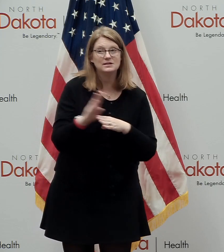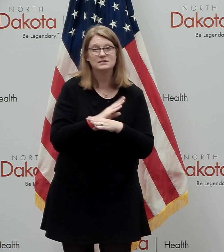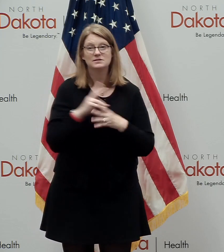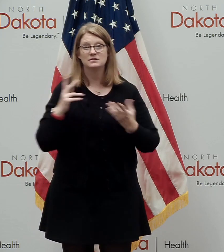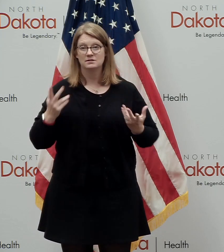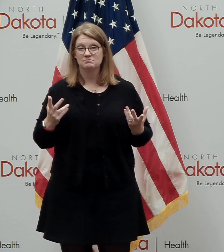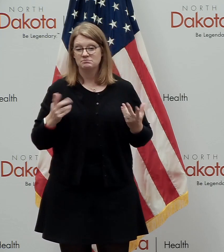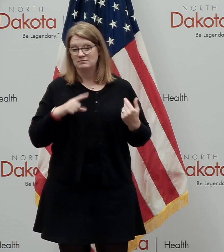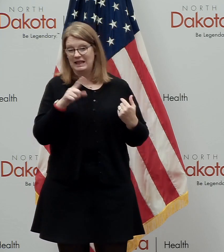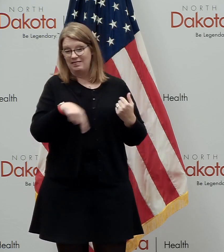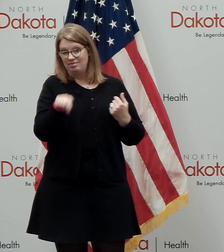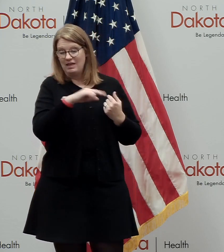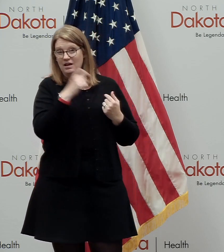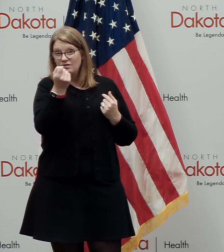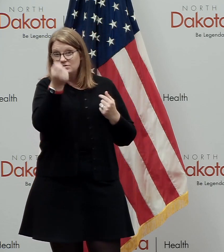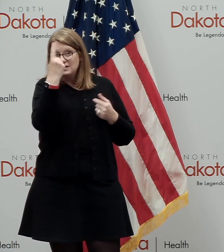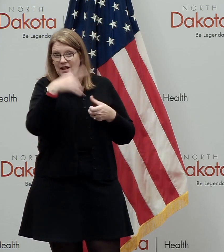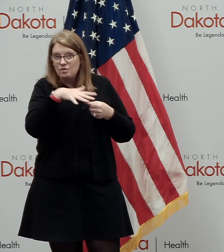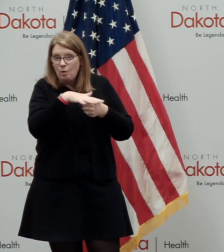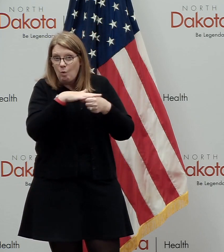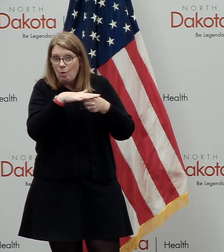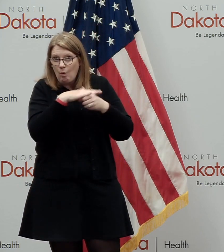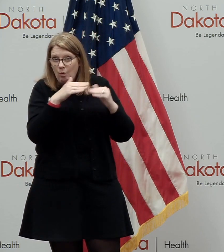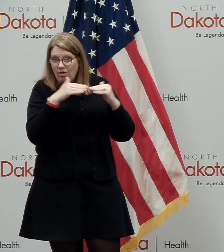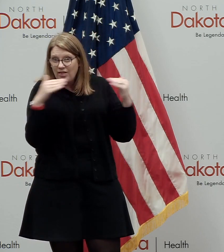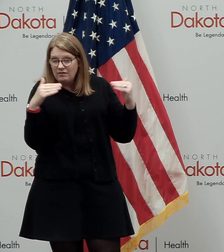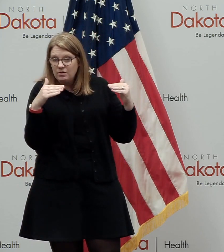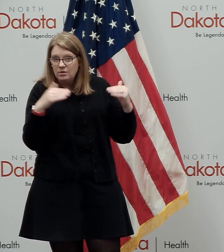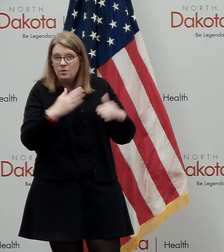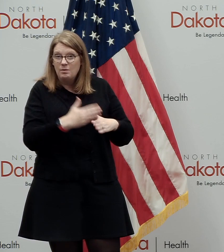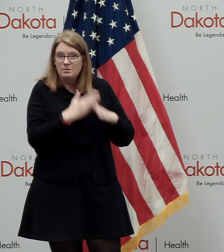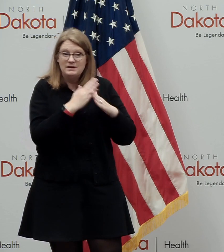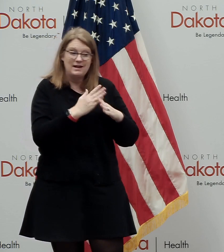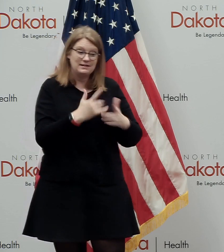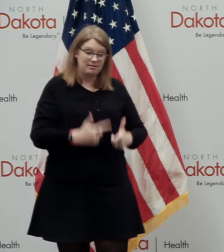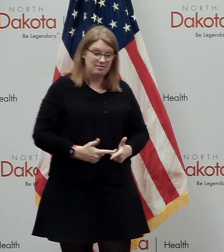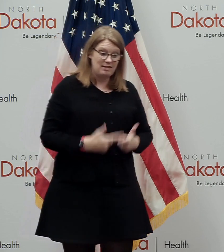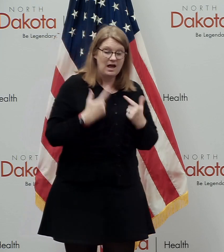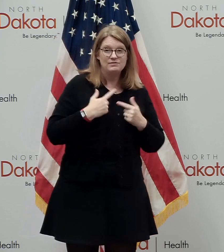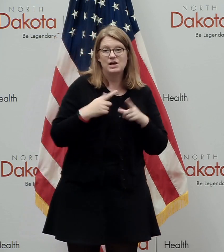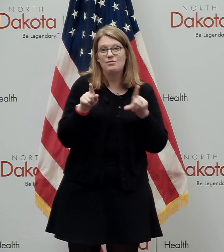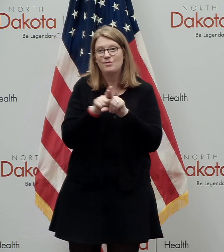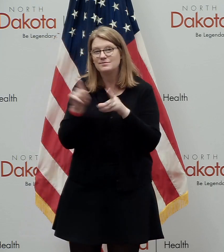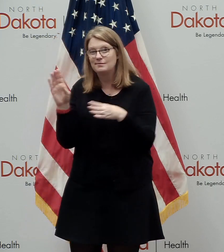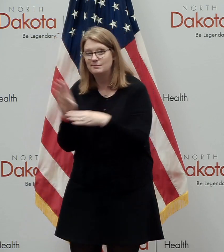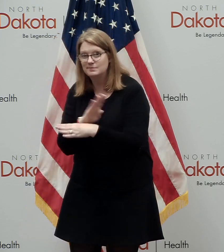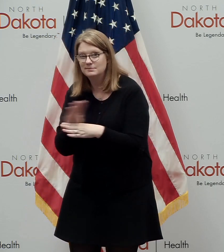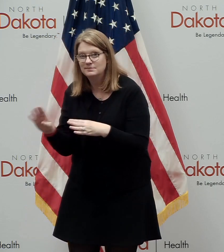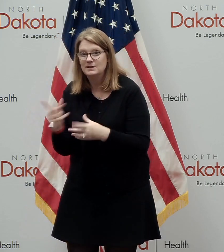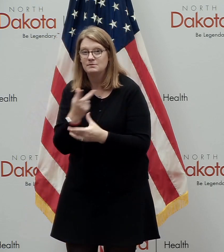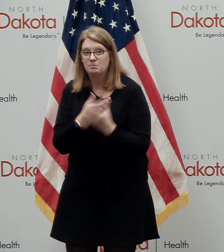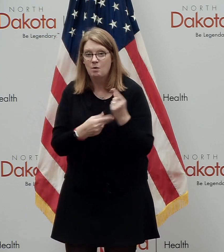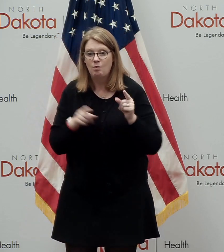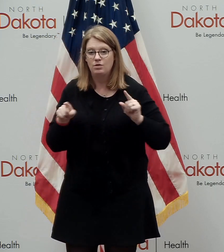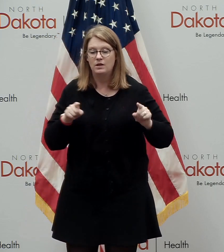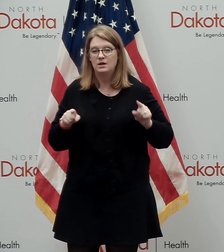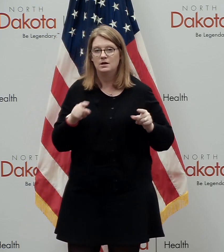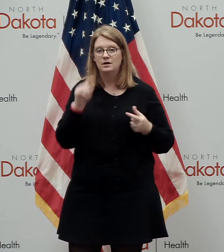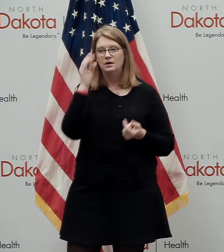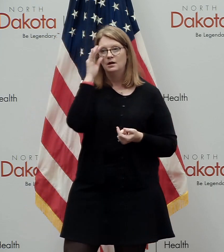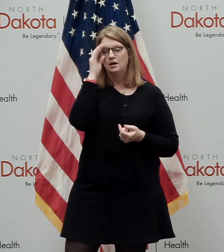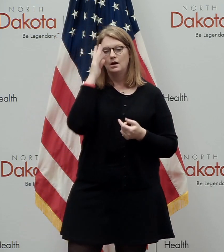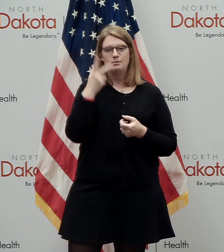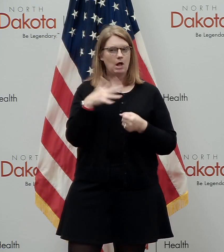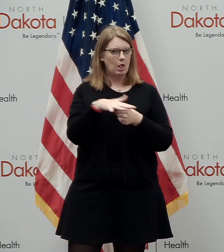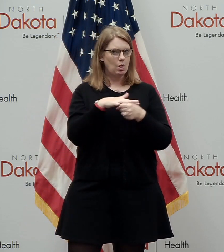they understand at the local level that we're about protecting lives and livelihoods. And that's why we need local leadership